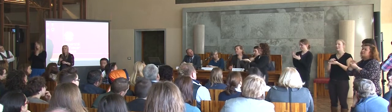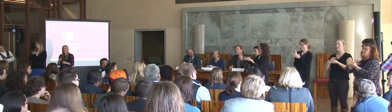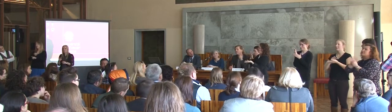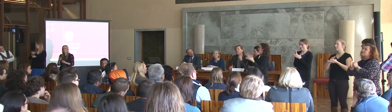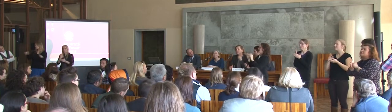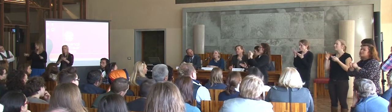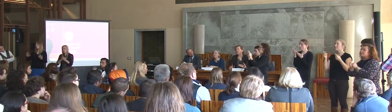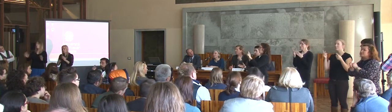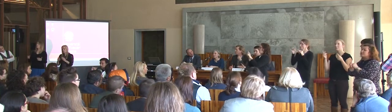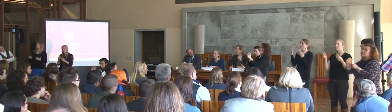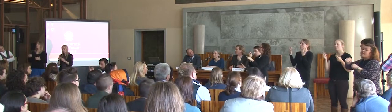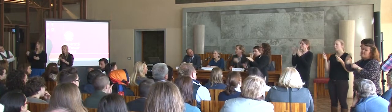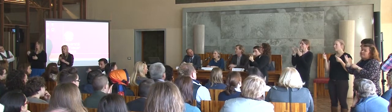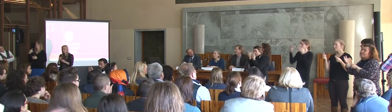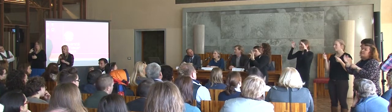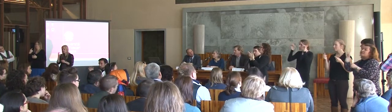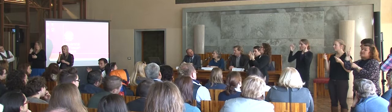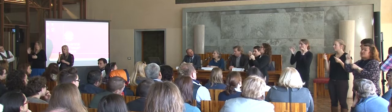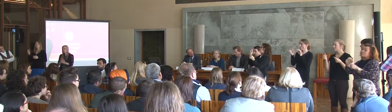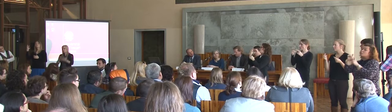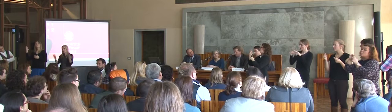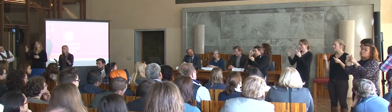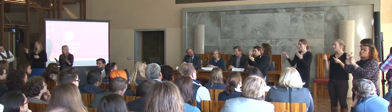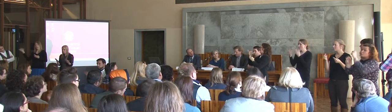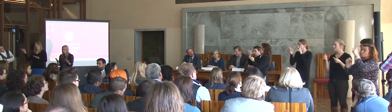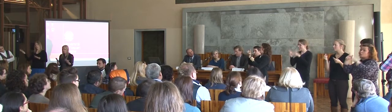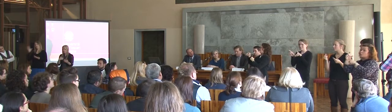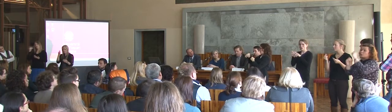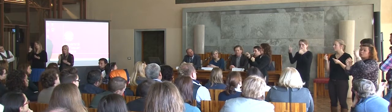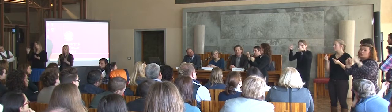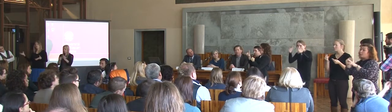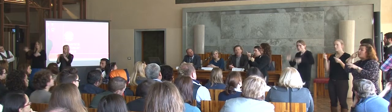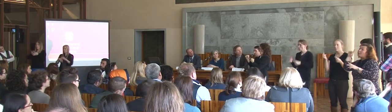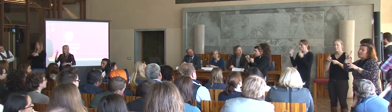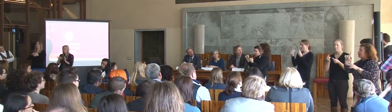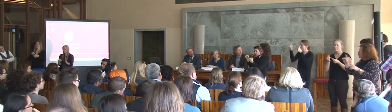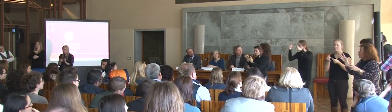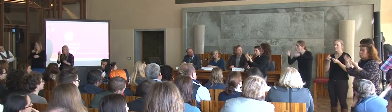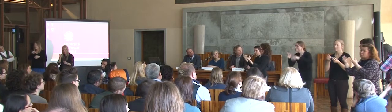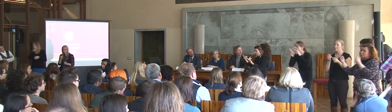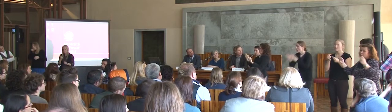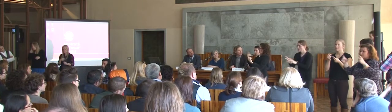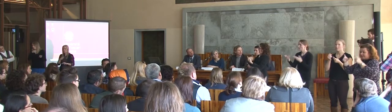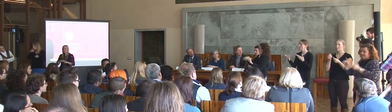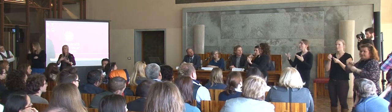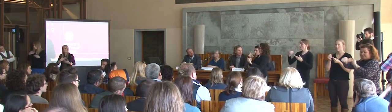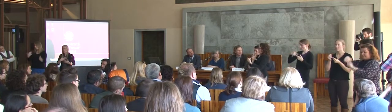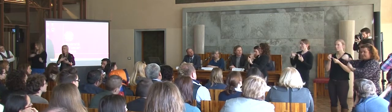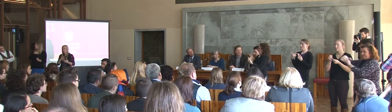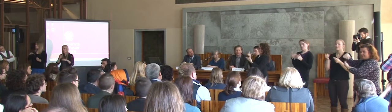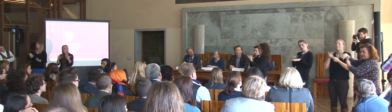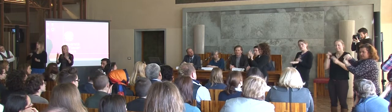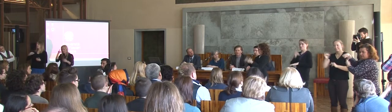Wikipedia, where we all can be, or skilled people can be proofreaders, and we can add content to it. So we feel strongly that it will survive